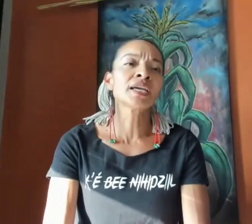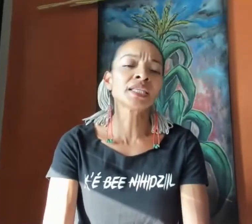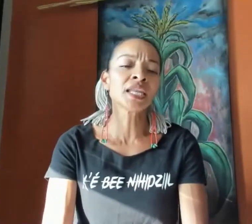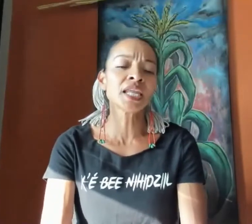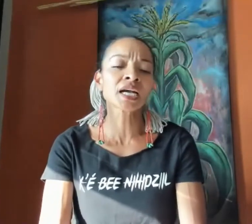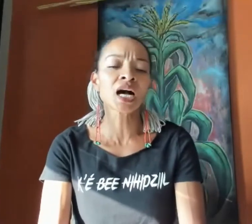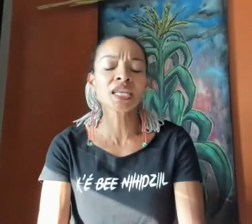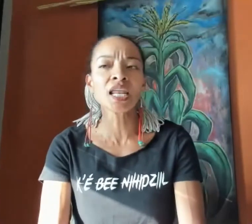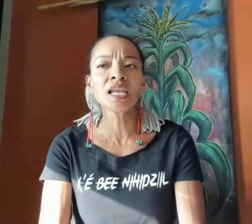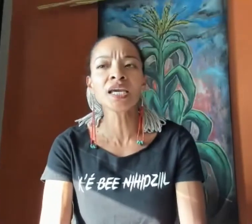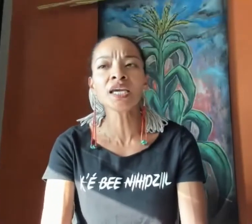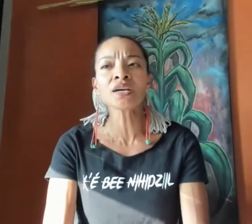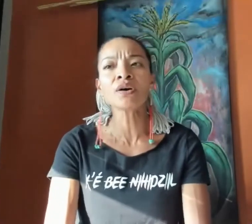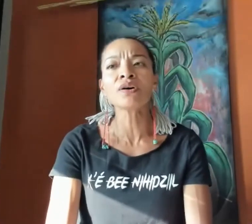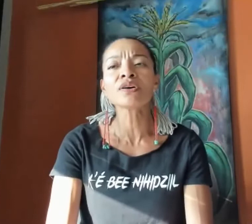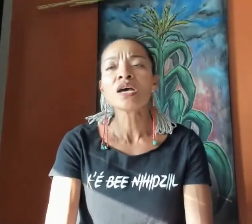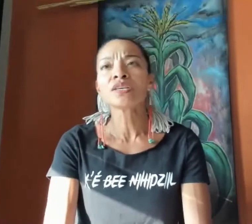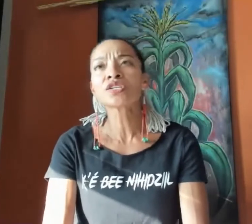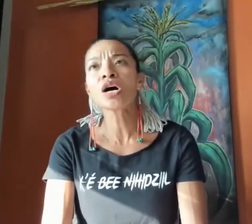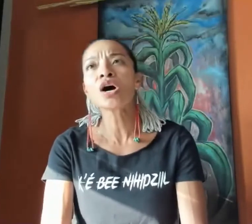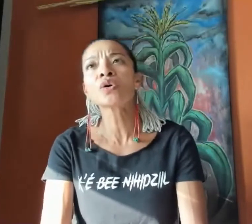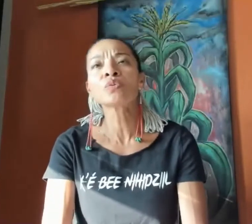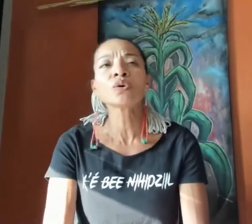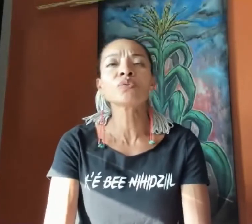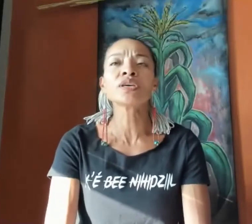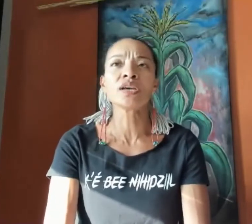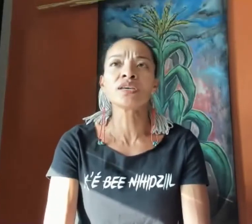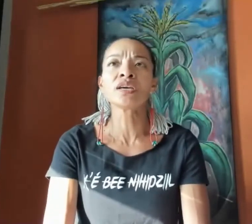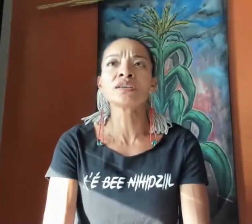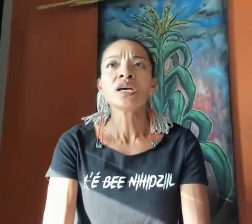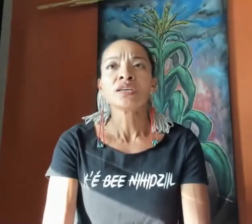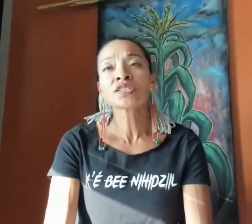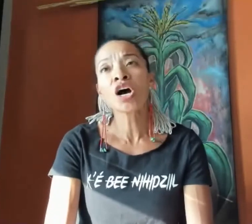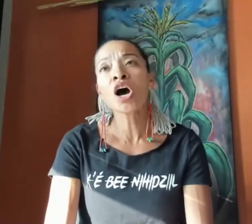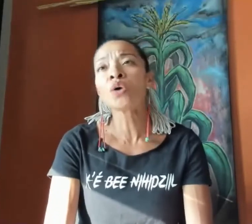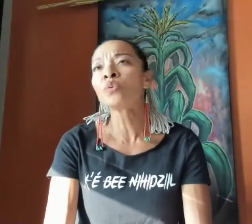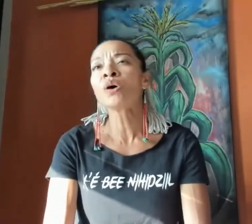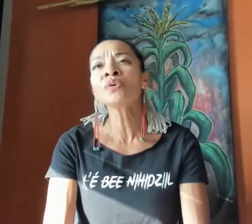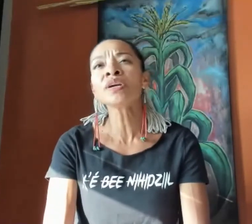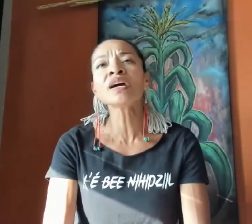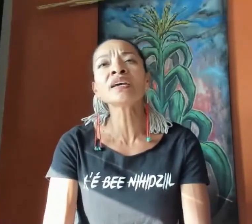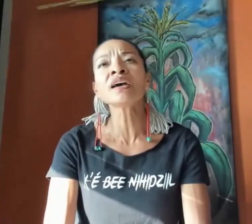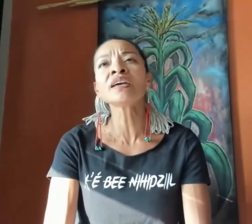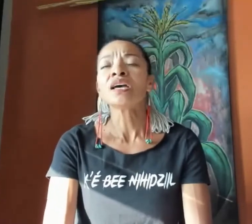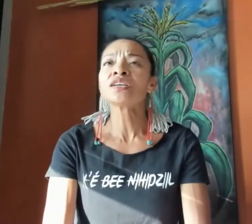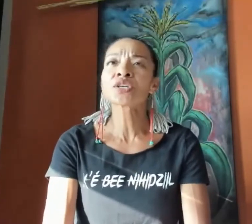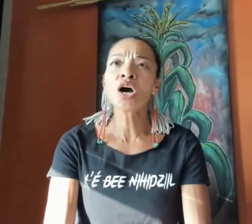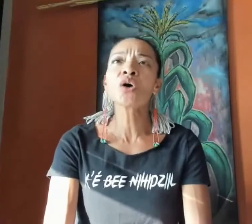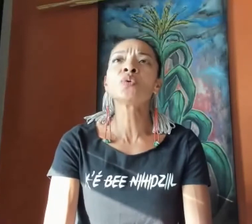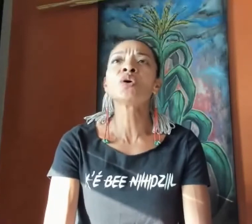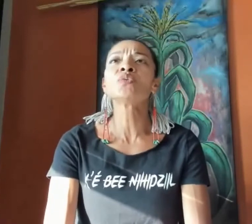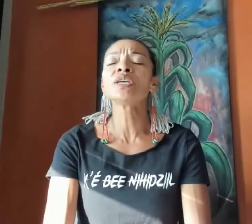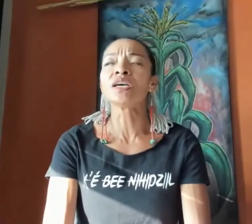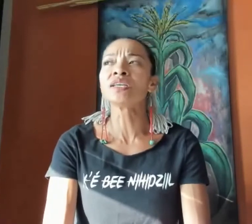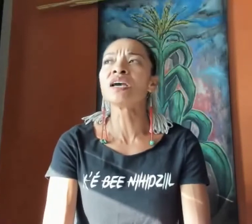hi te ne ka ne li go, ye ta hu wo we ye ye, it's ka hu wo we ye ye, it's ka hu